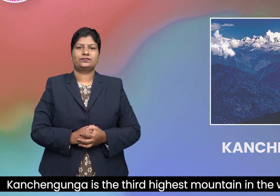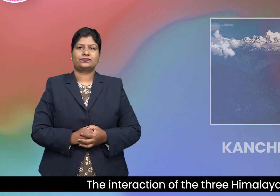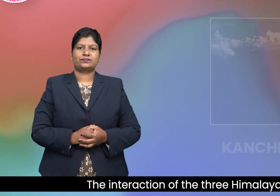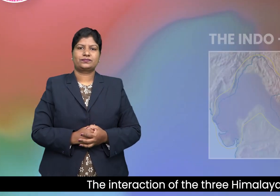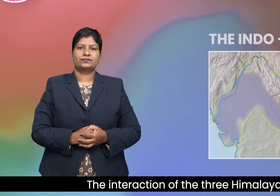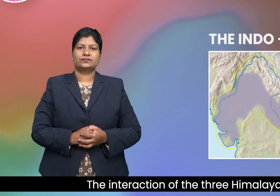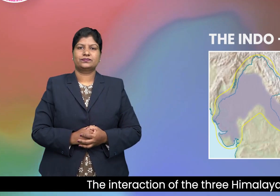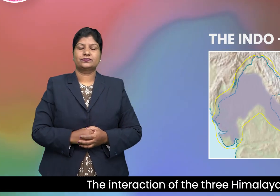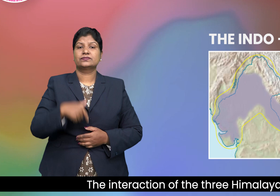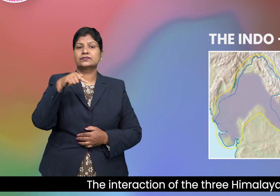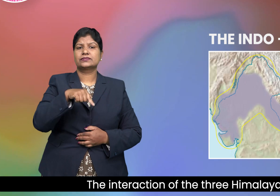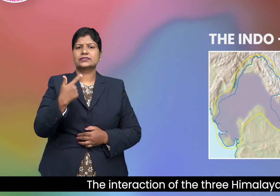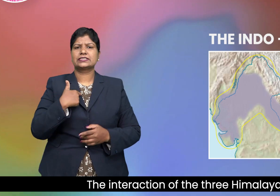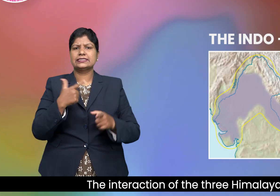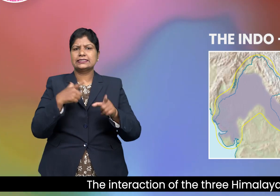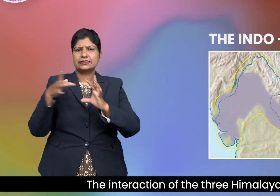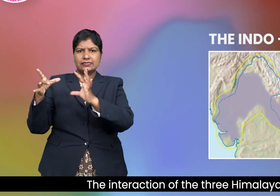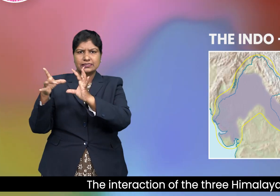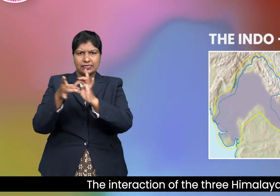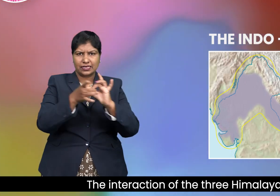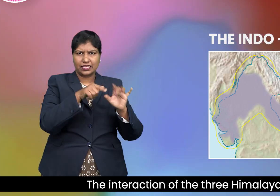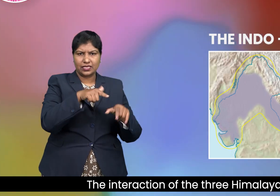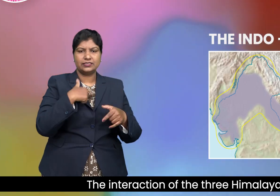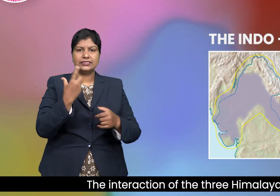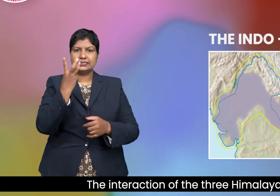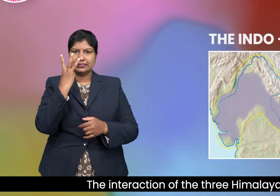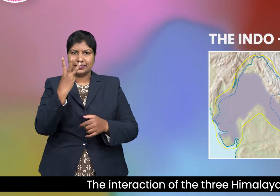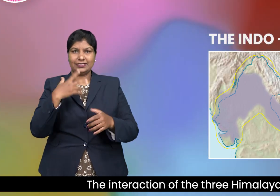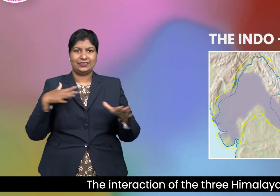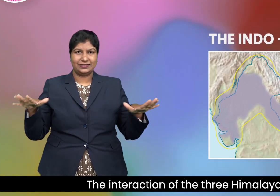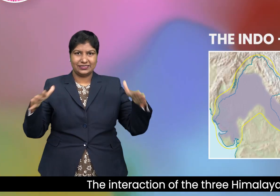The interaction of three Himalayan rivers